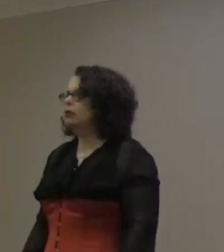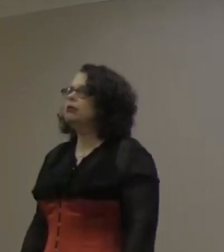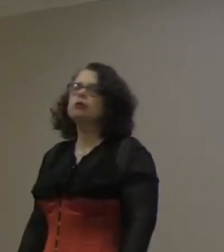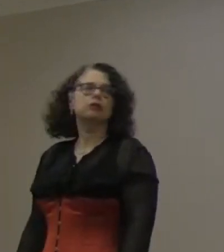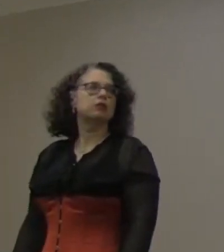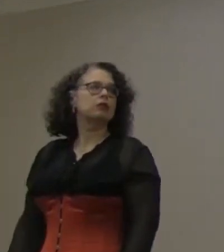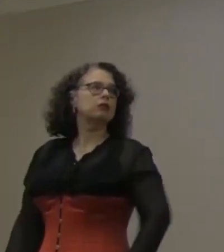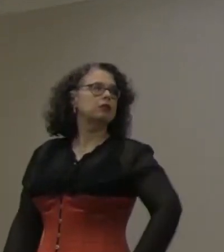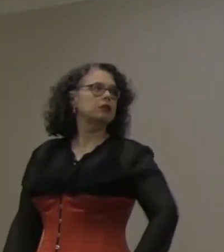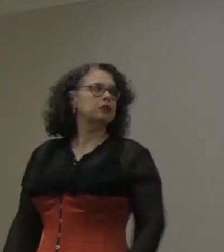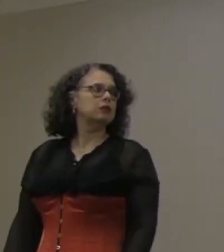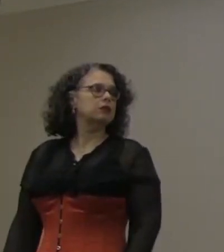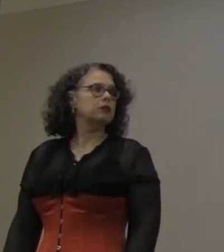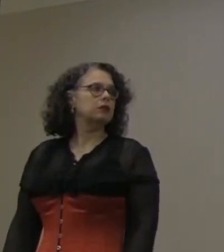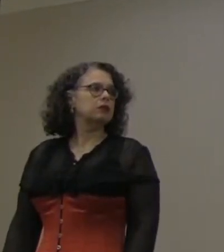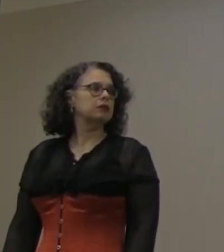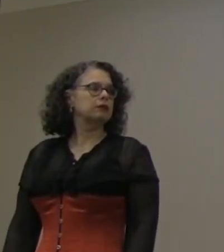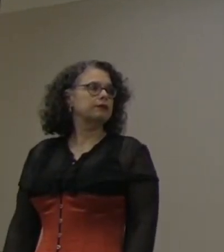If you, like me,